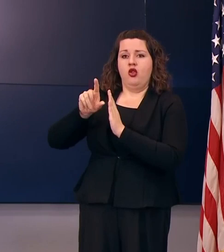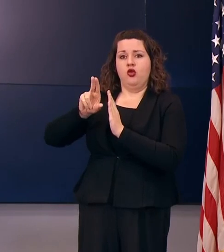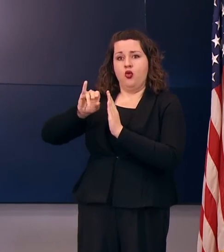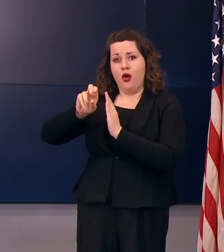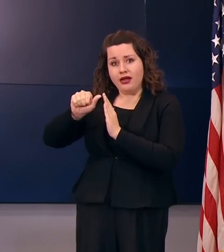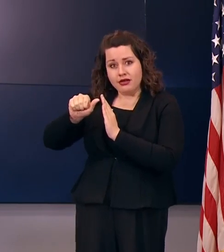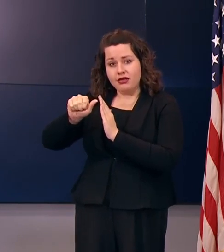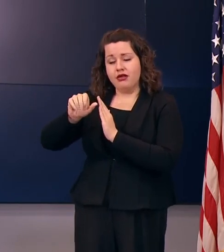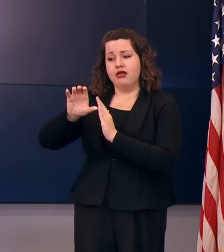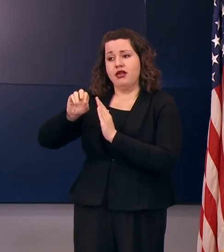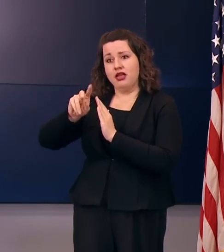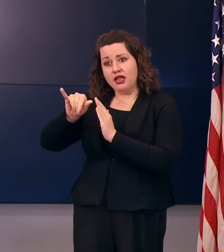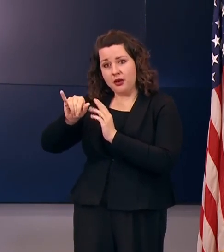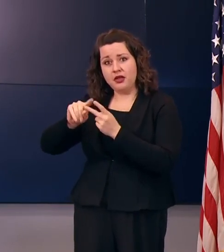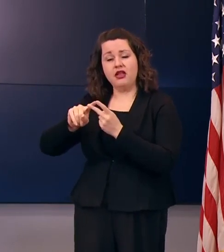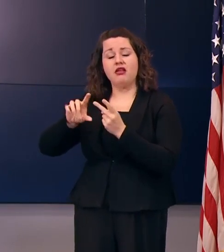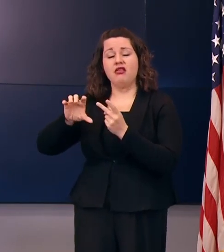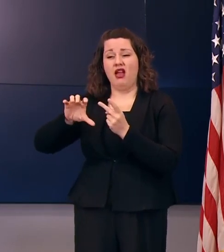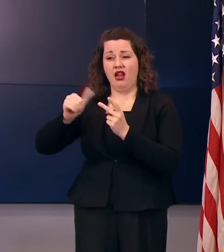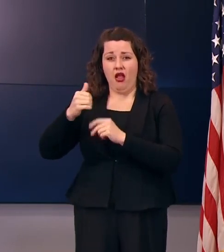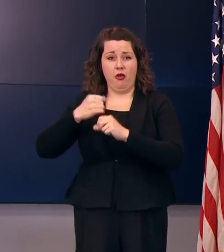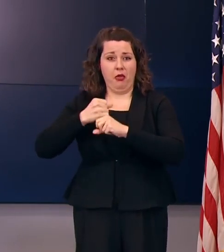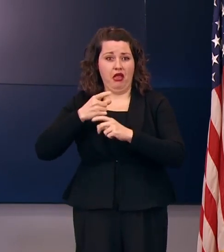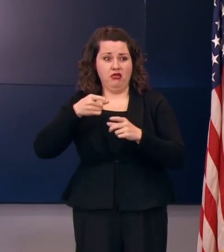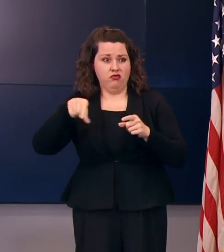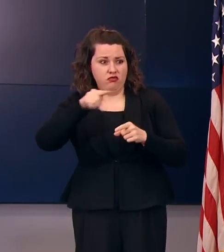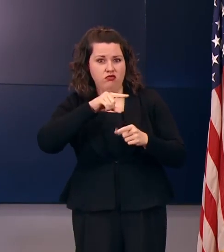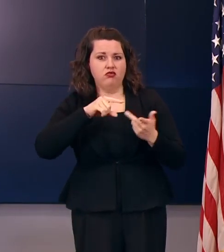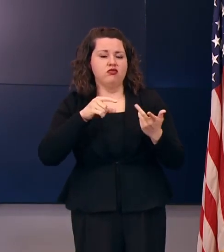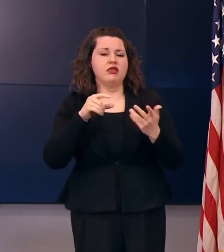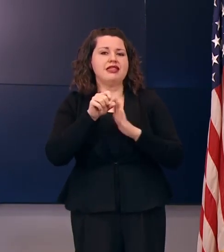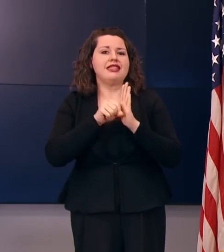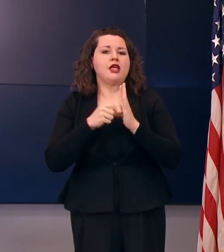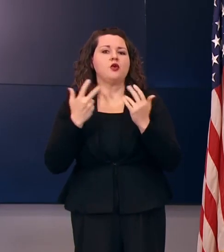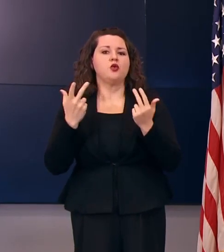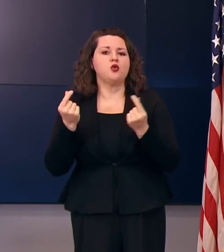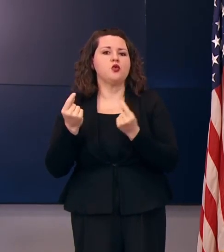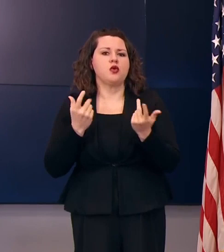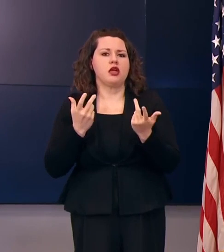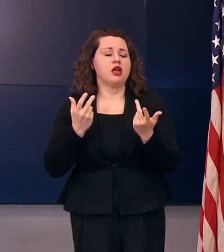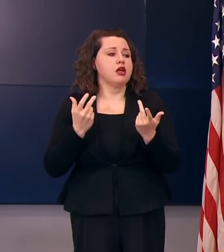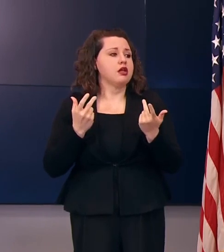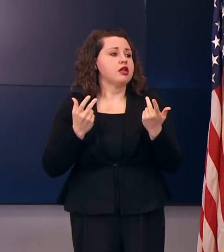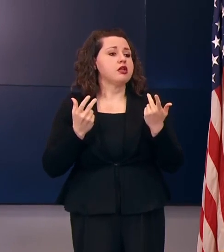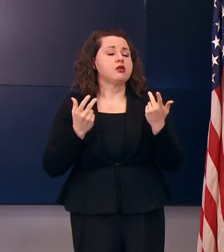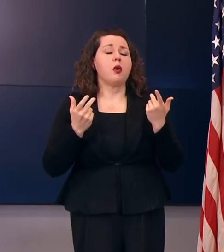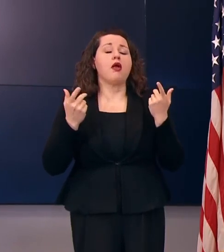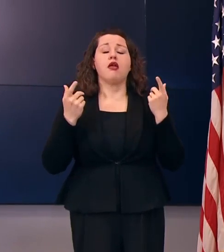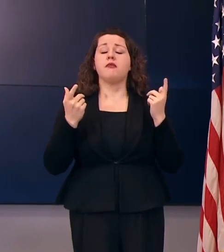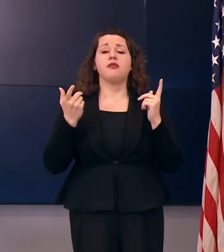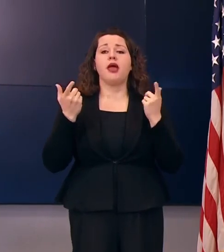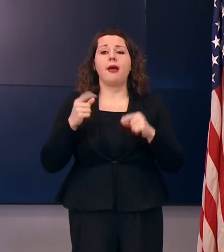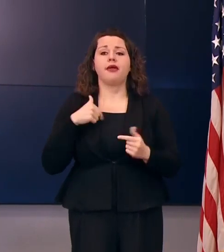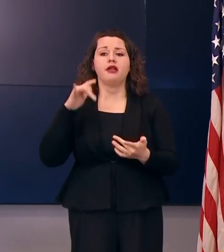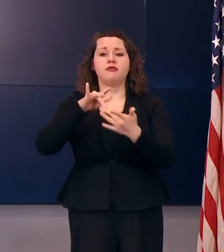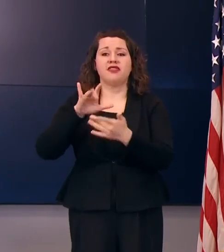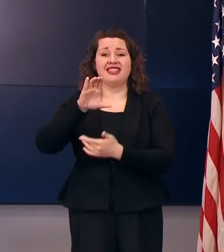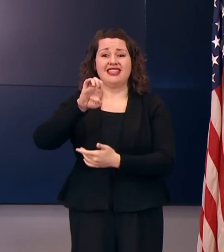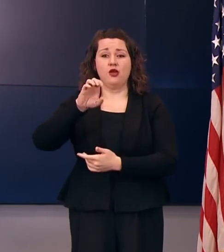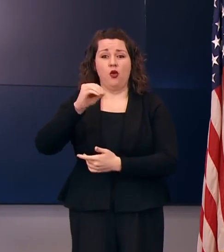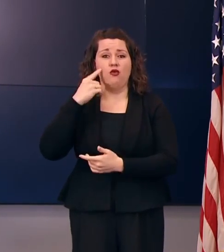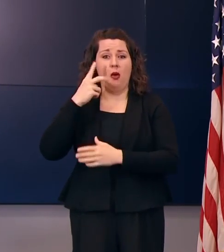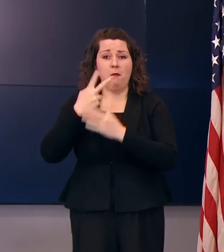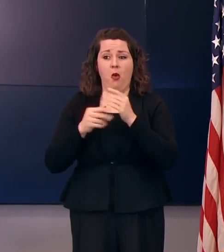County and, with other plants elsewhere? What's the state doing to try to prevent this Well, from actually, happening when I elsewhere? reached out to the CEO of both the